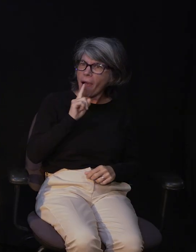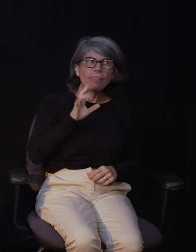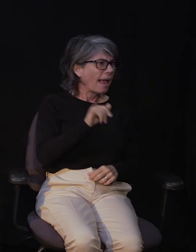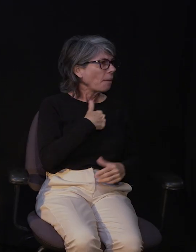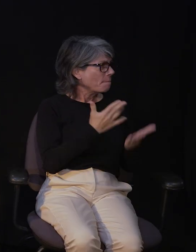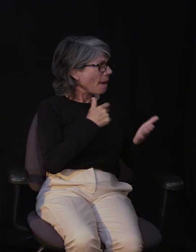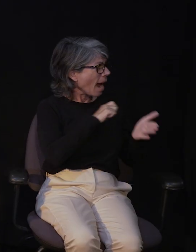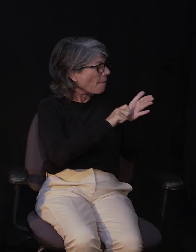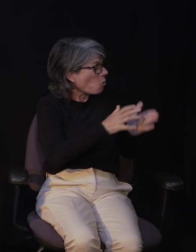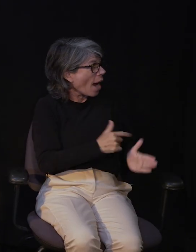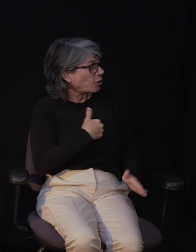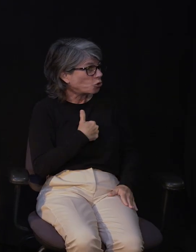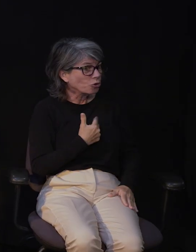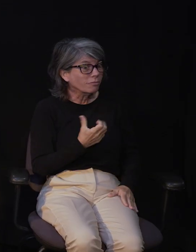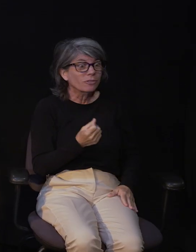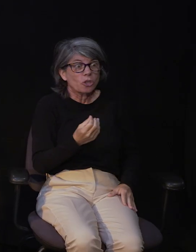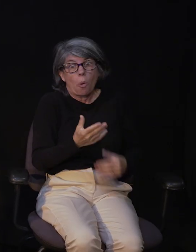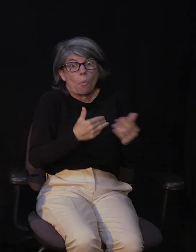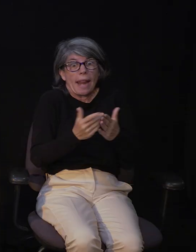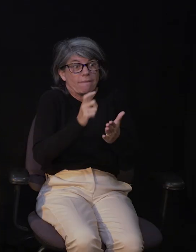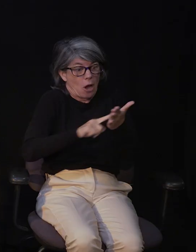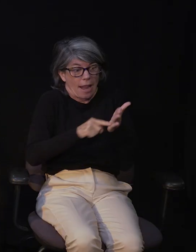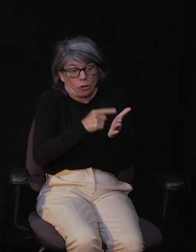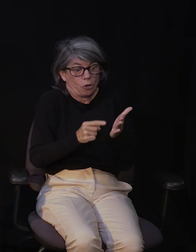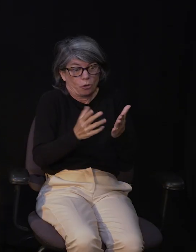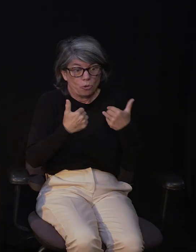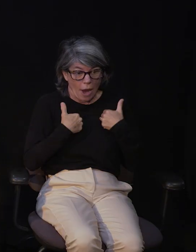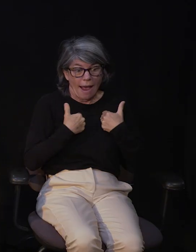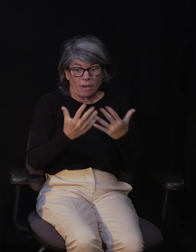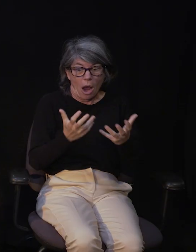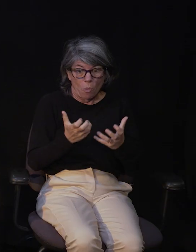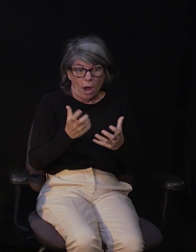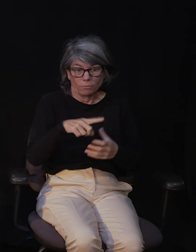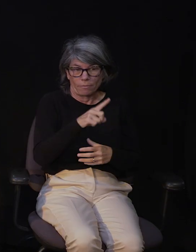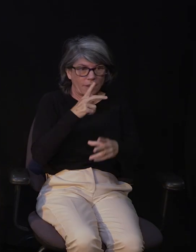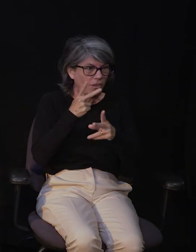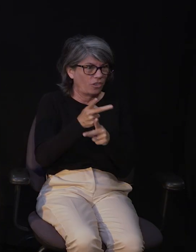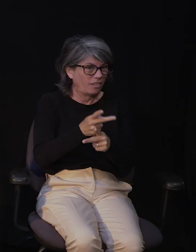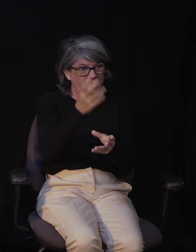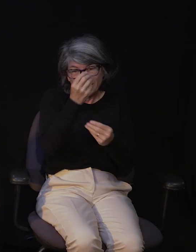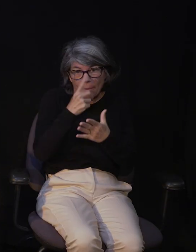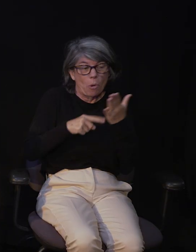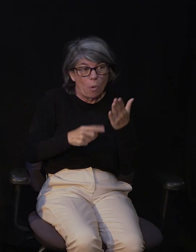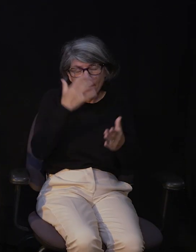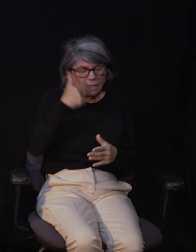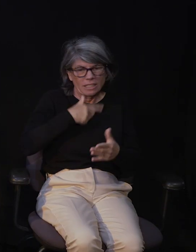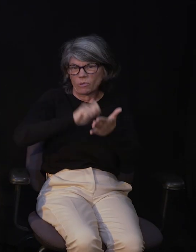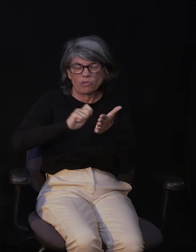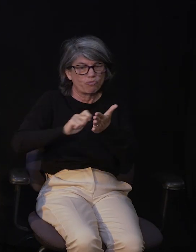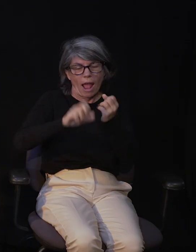oh, maybe I'm a writer. I want whatever editor you have to keep me, to tell me what's, because I just would